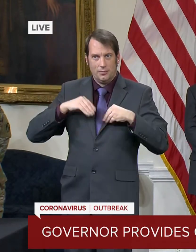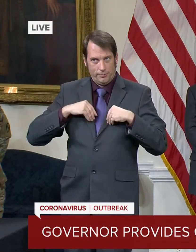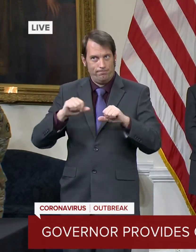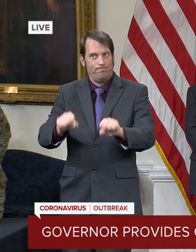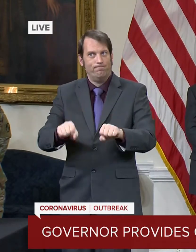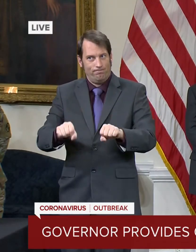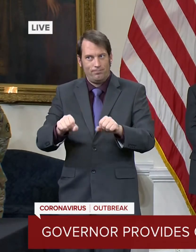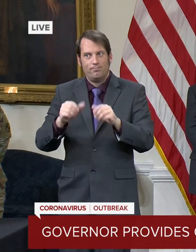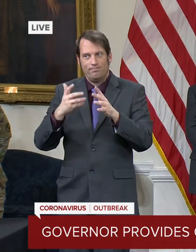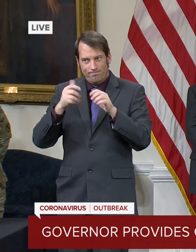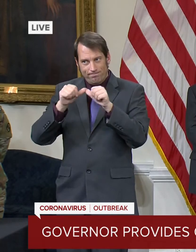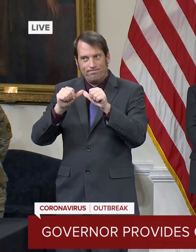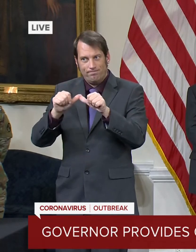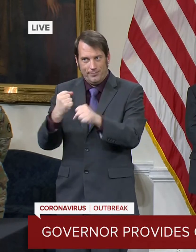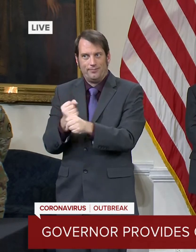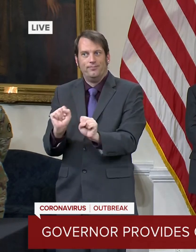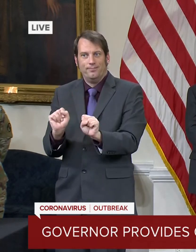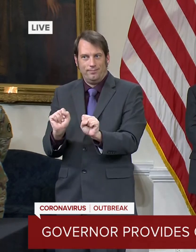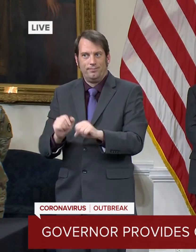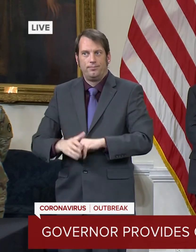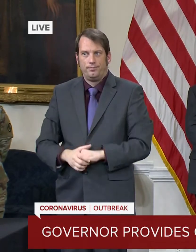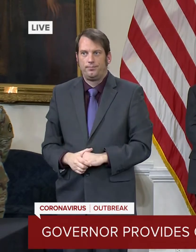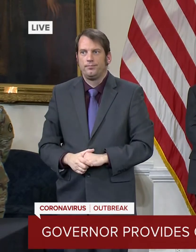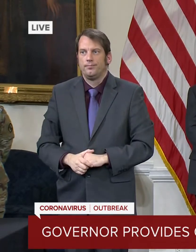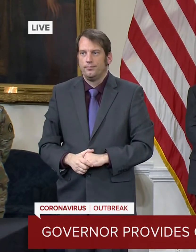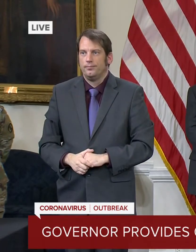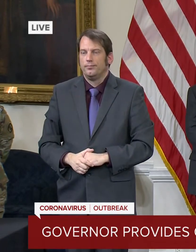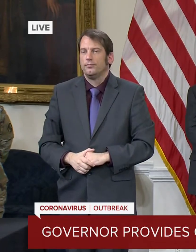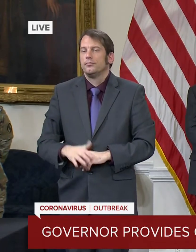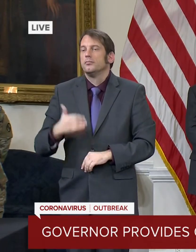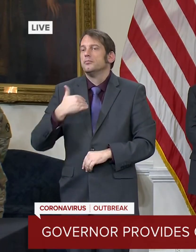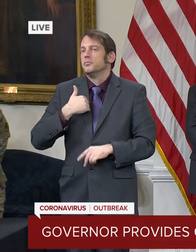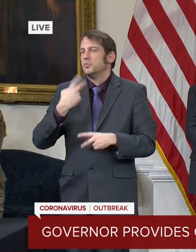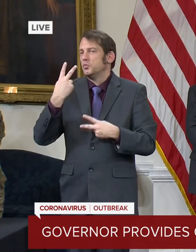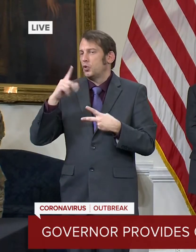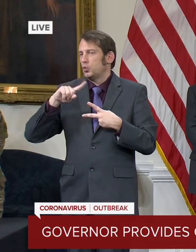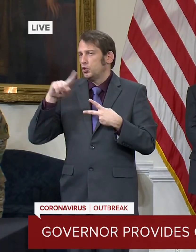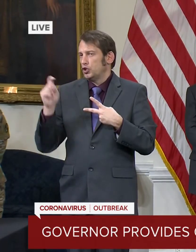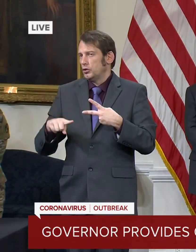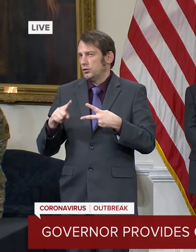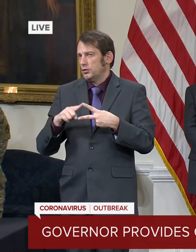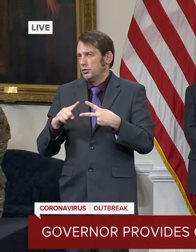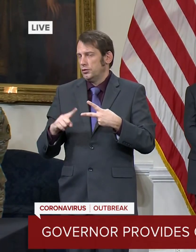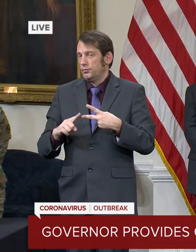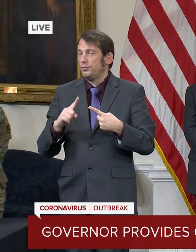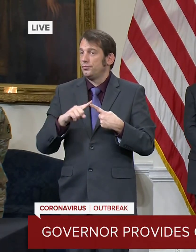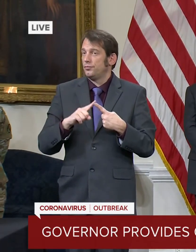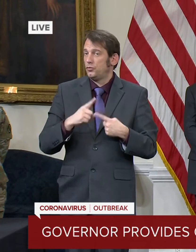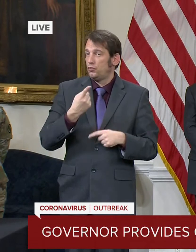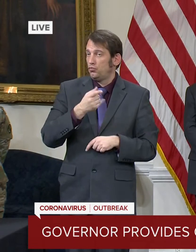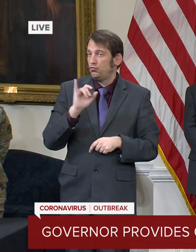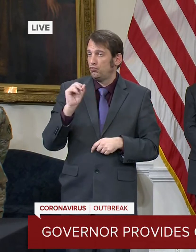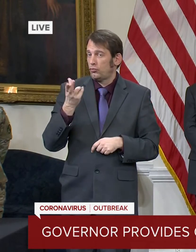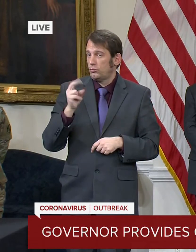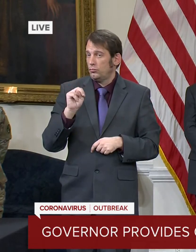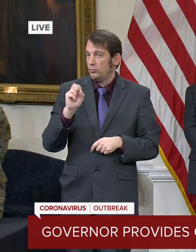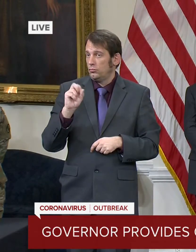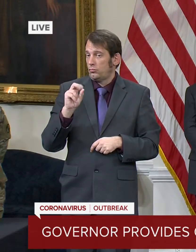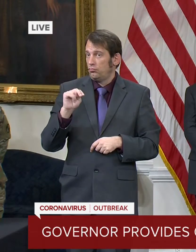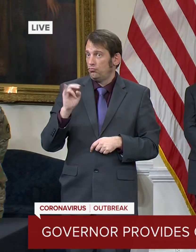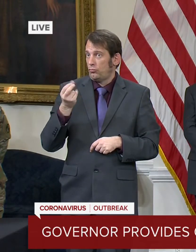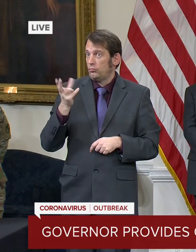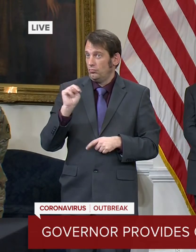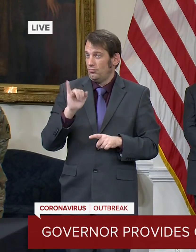briefly address two questions that have been noteworthy recently. The first one is, will the Johnson & Johnson vaccine protect me like